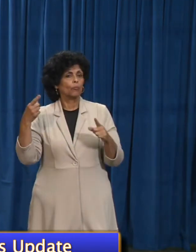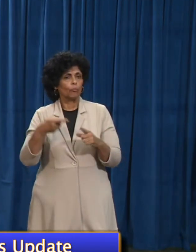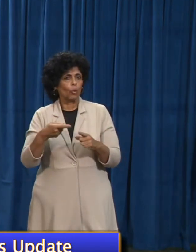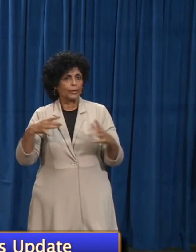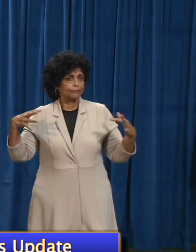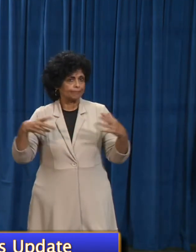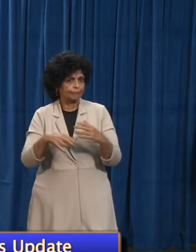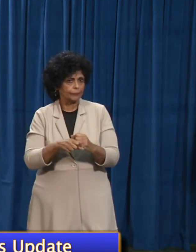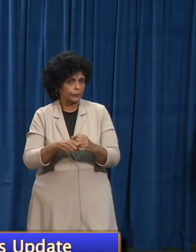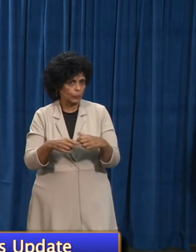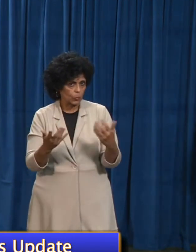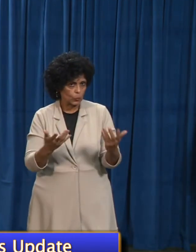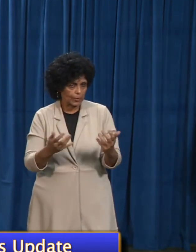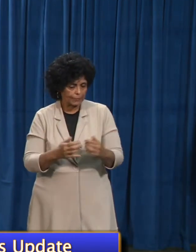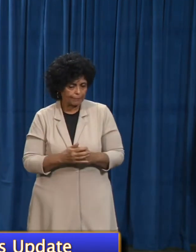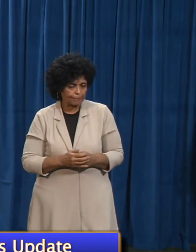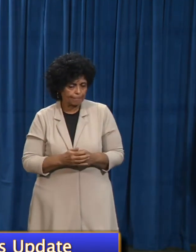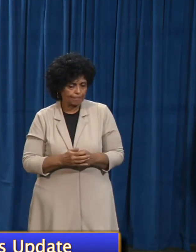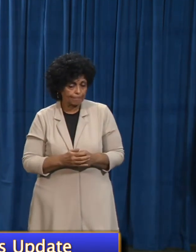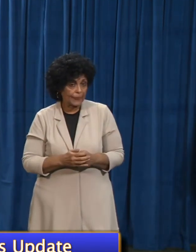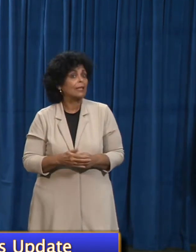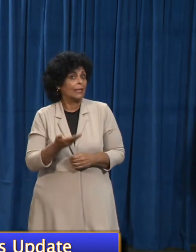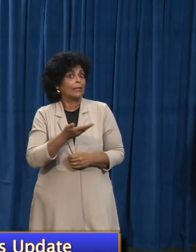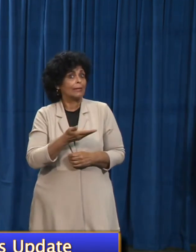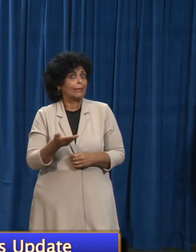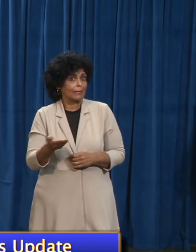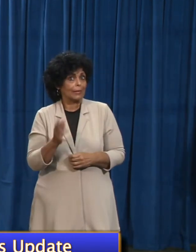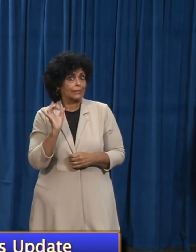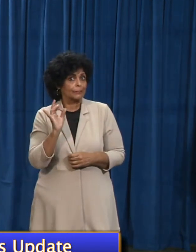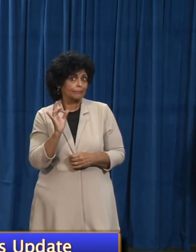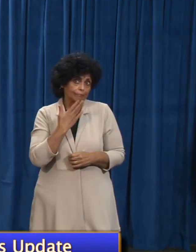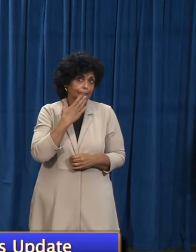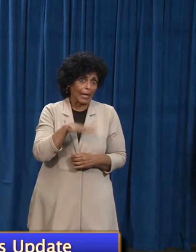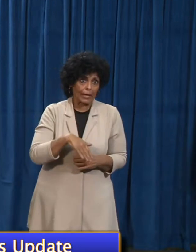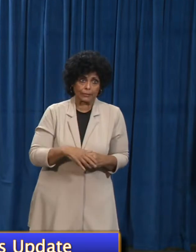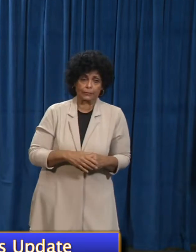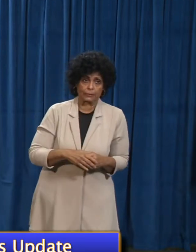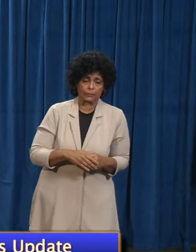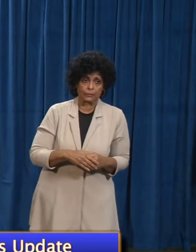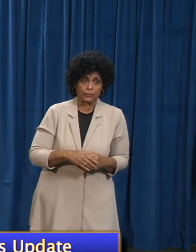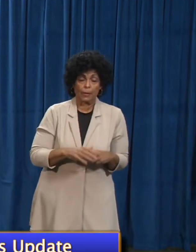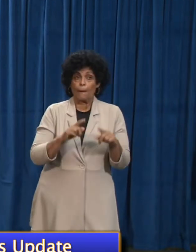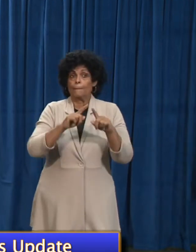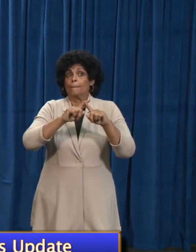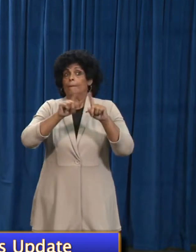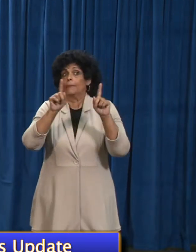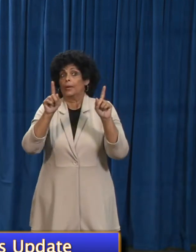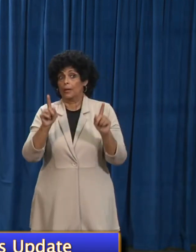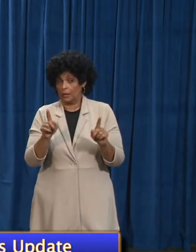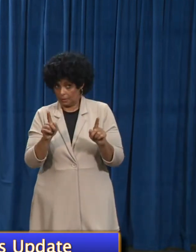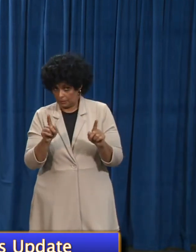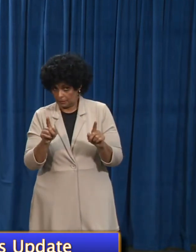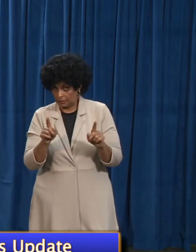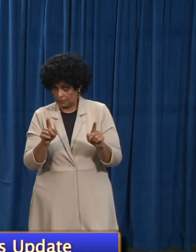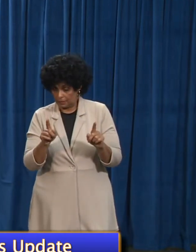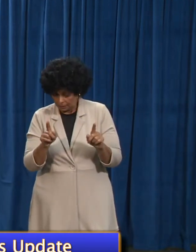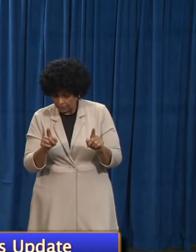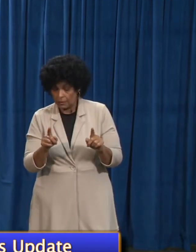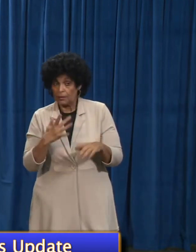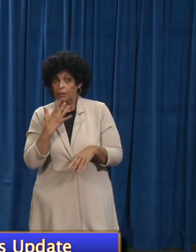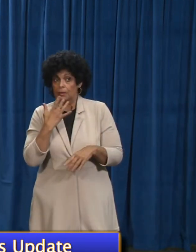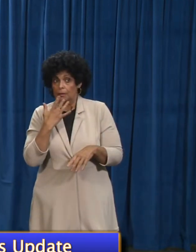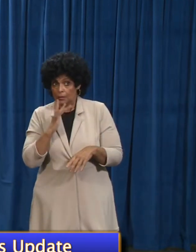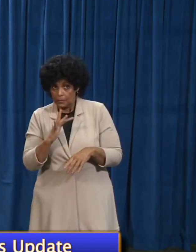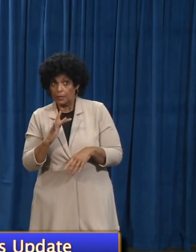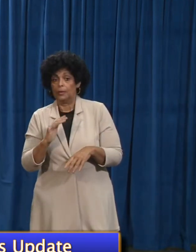that things are bad, but not as bad as if our residents had not gotten